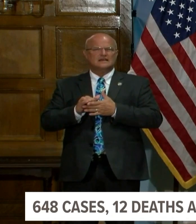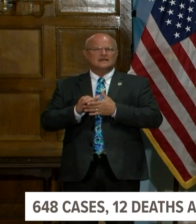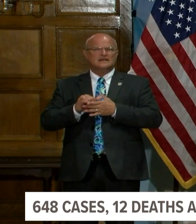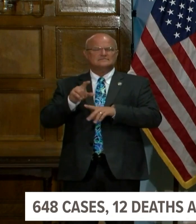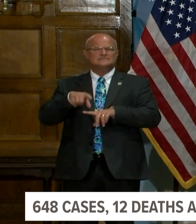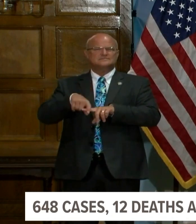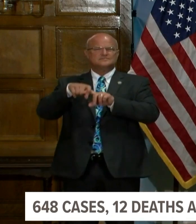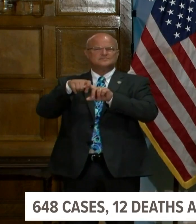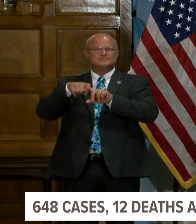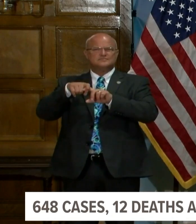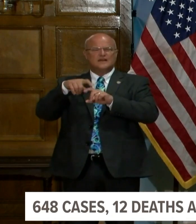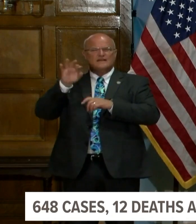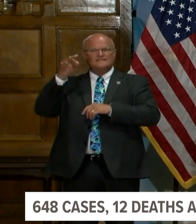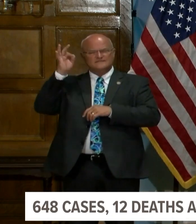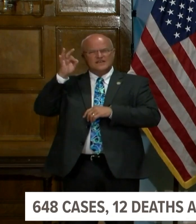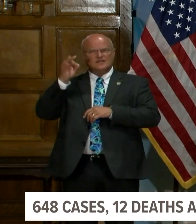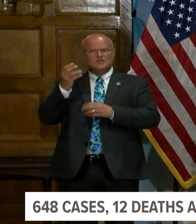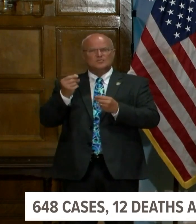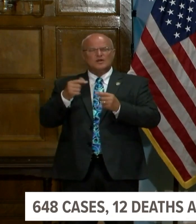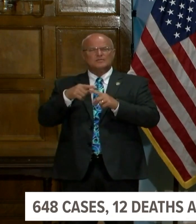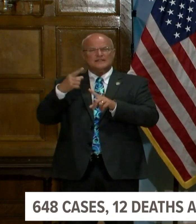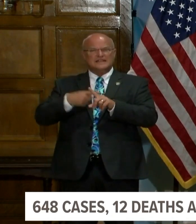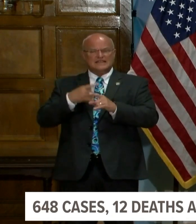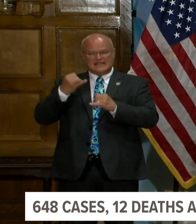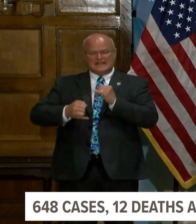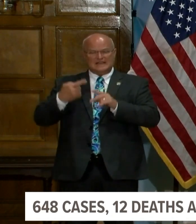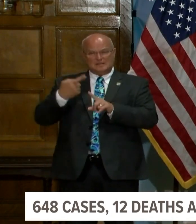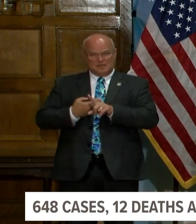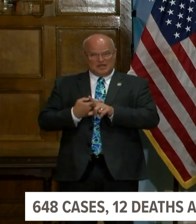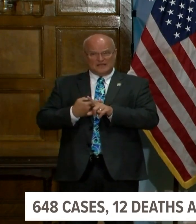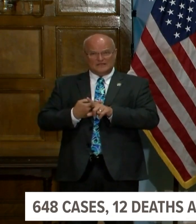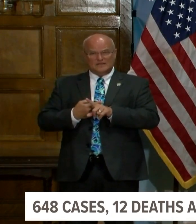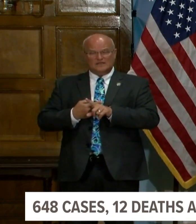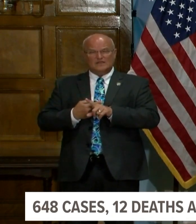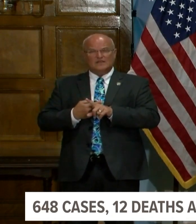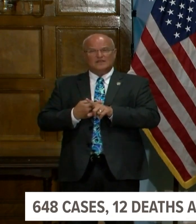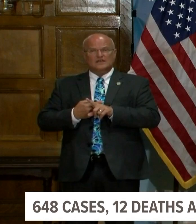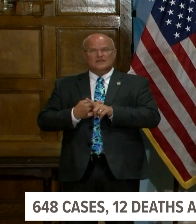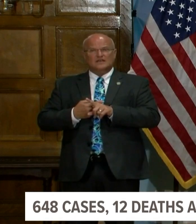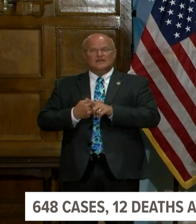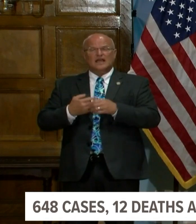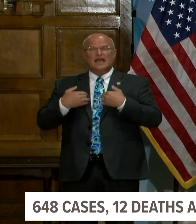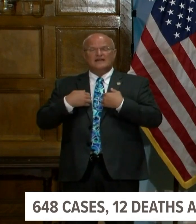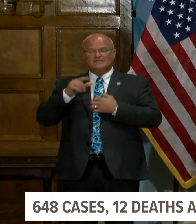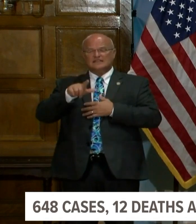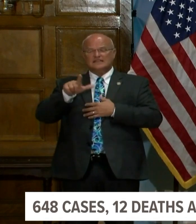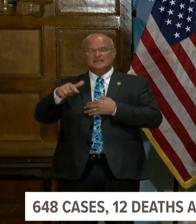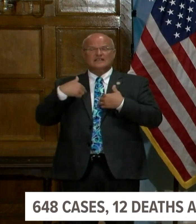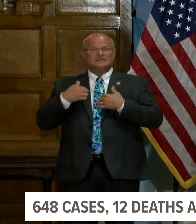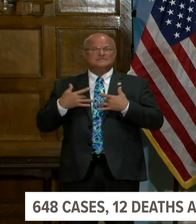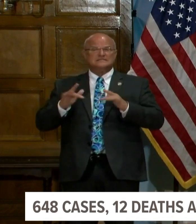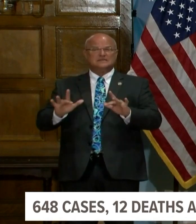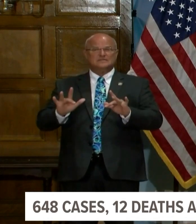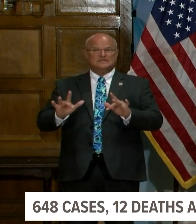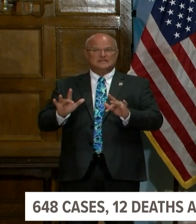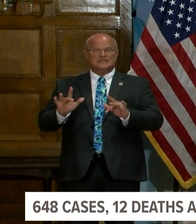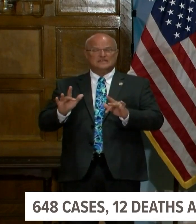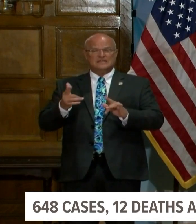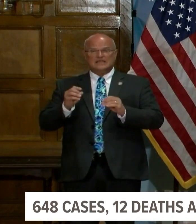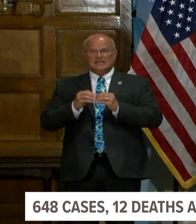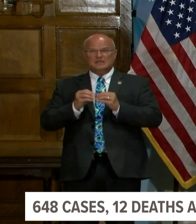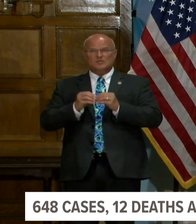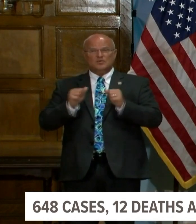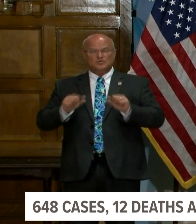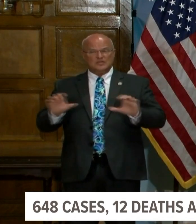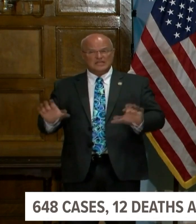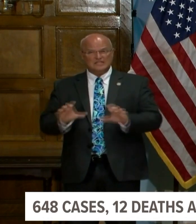related properties ends at the month. You've asked landlords to have some sympathy, but is there anything else you